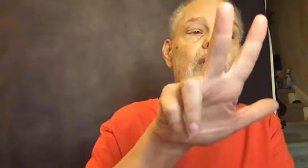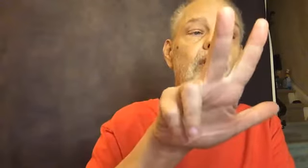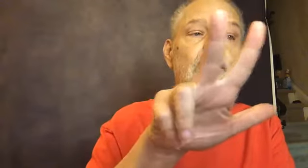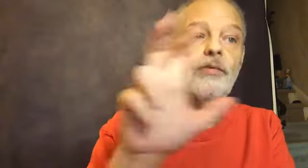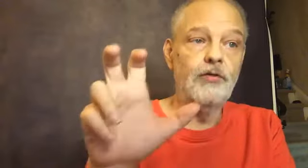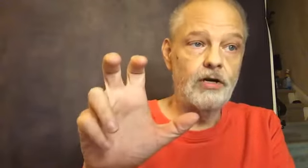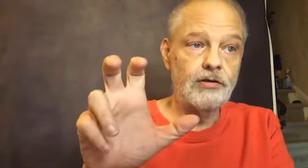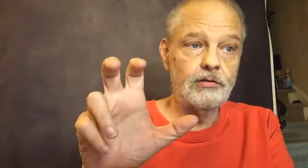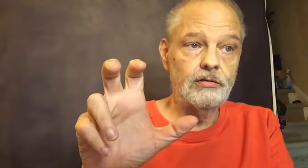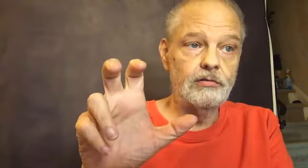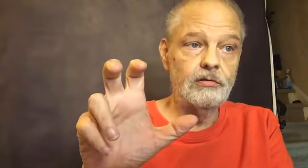300.